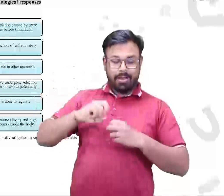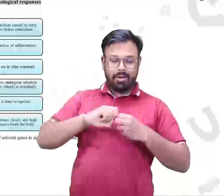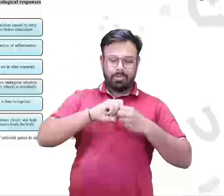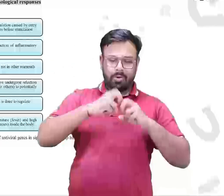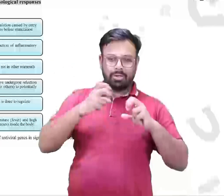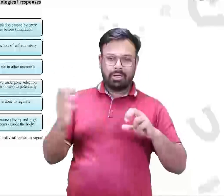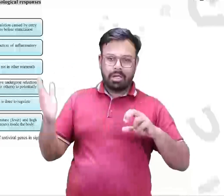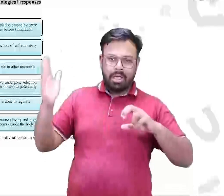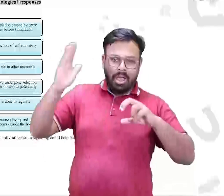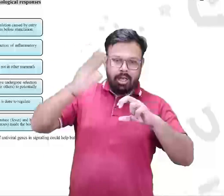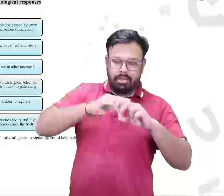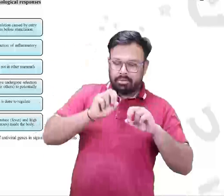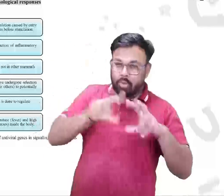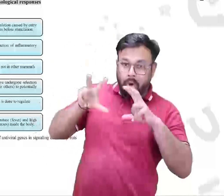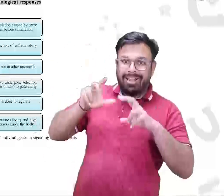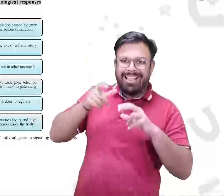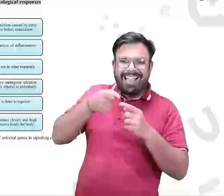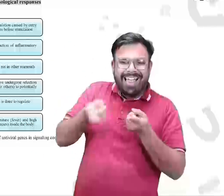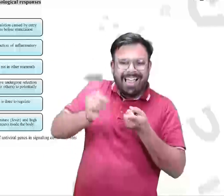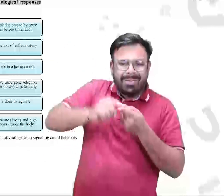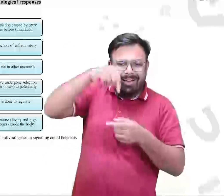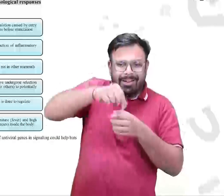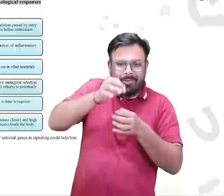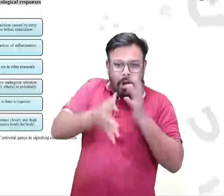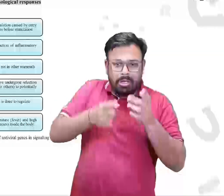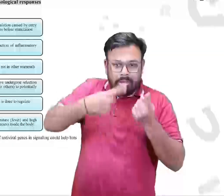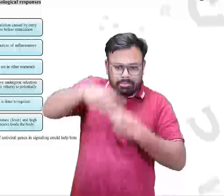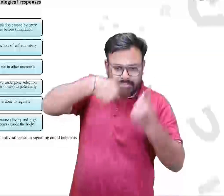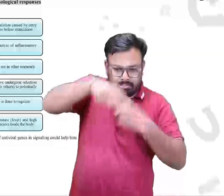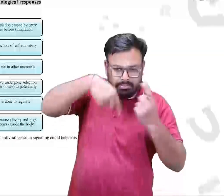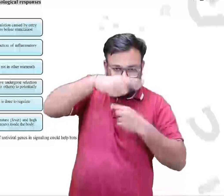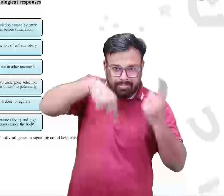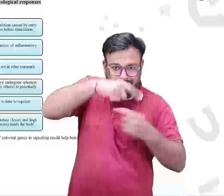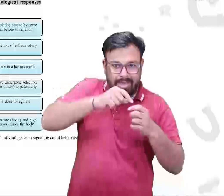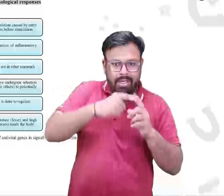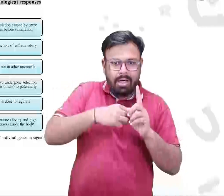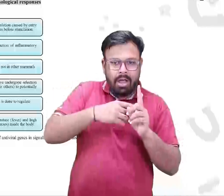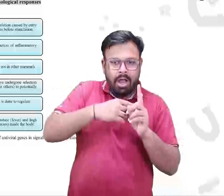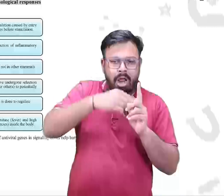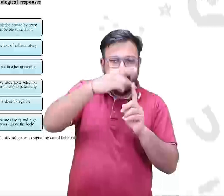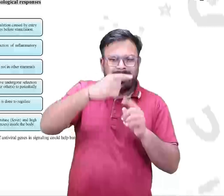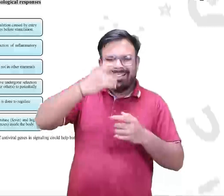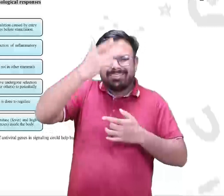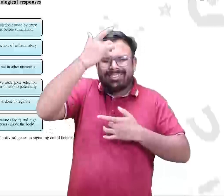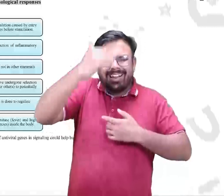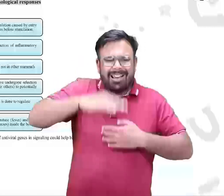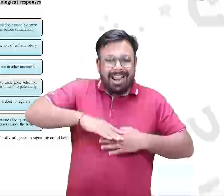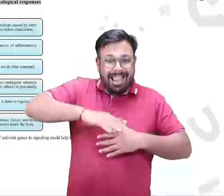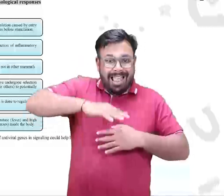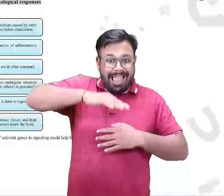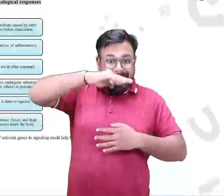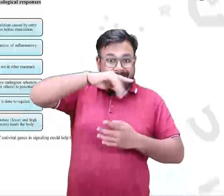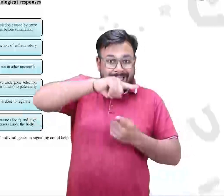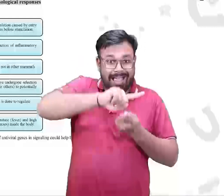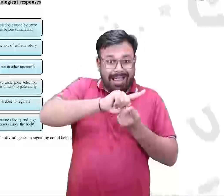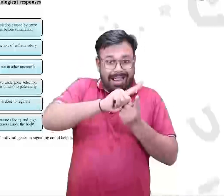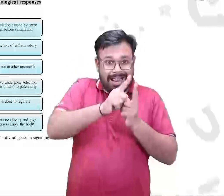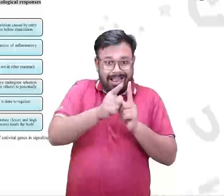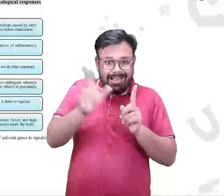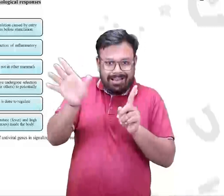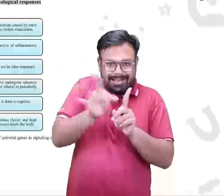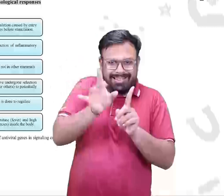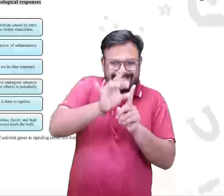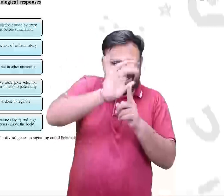Altogether, these bed-specific changes in expression of signal molecules, kinetics, function of antiviral